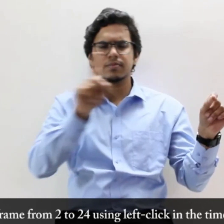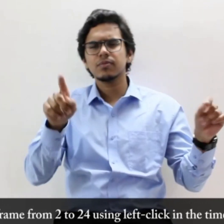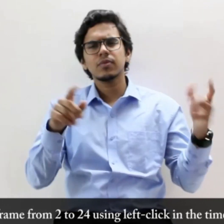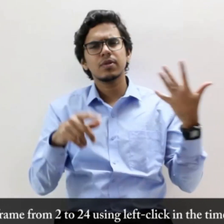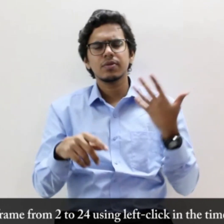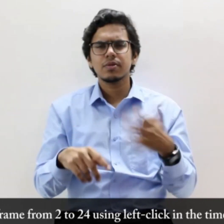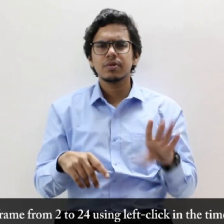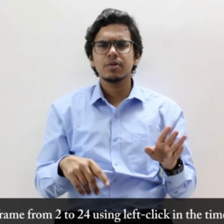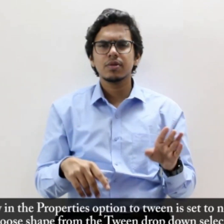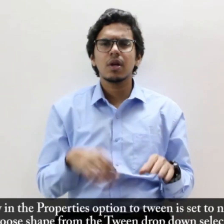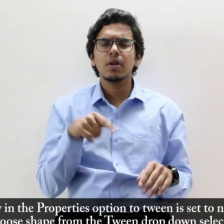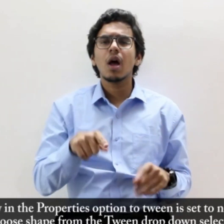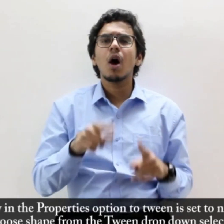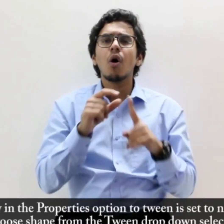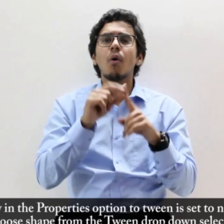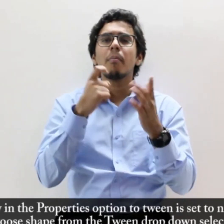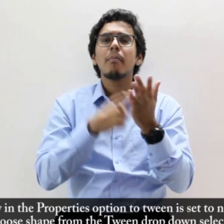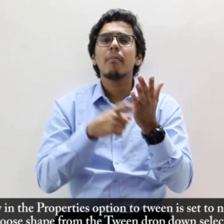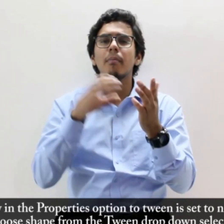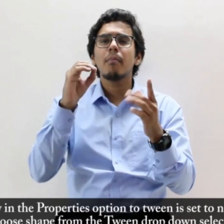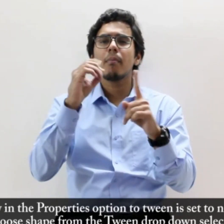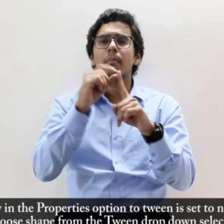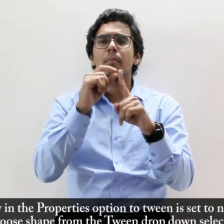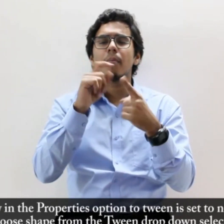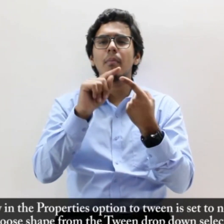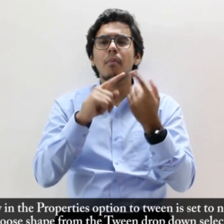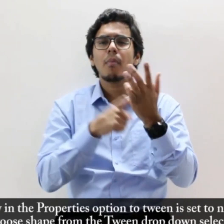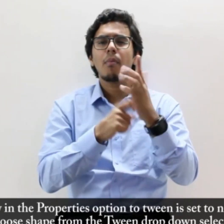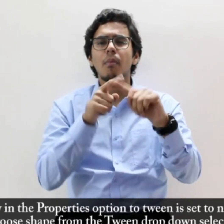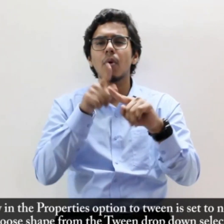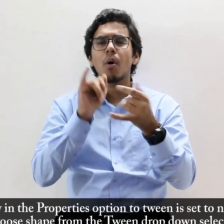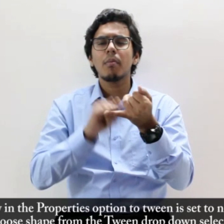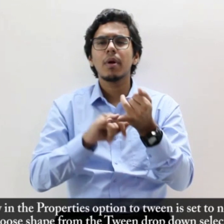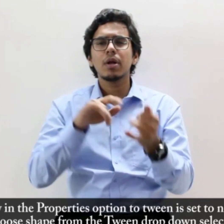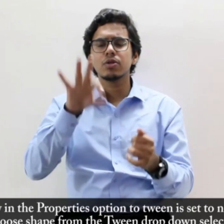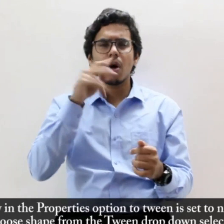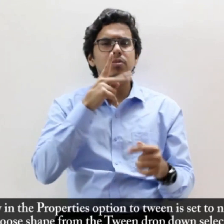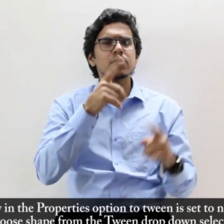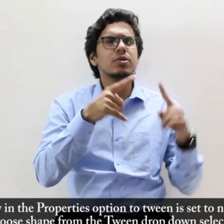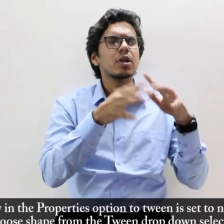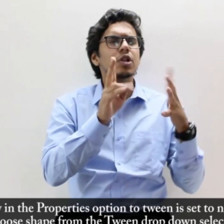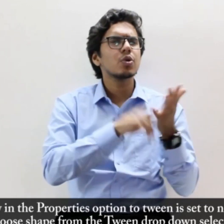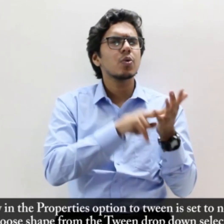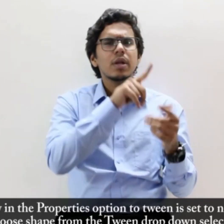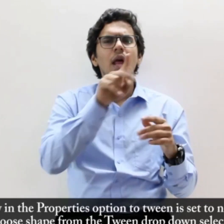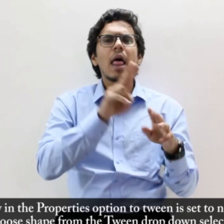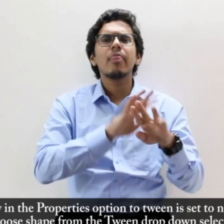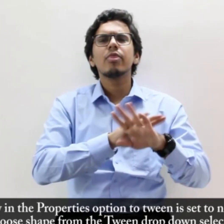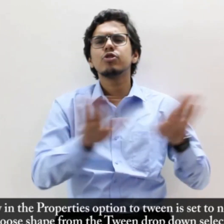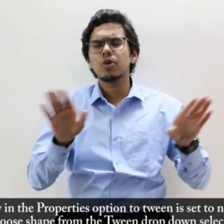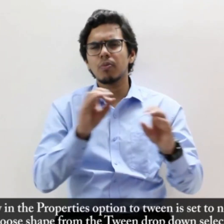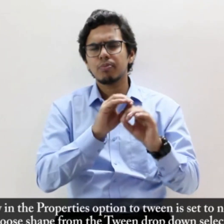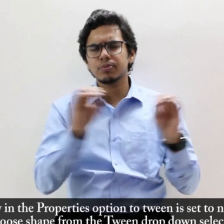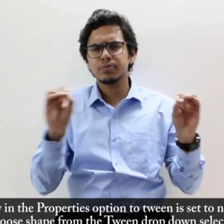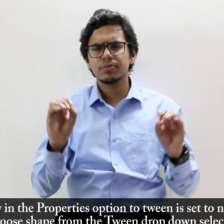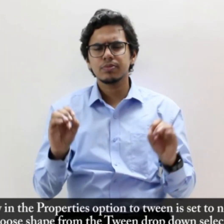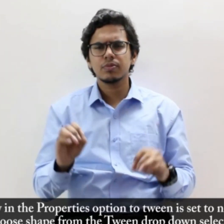window. Now, in the Properties option, to tween is set to none. Choose